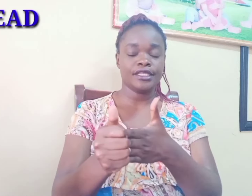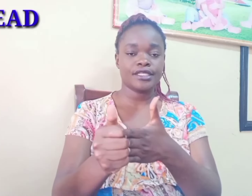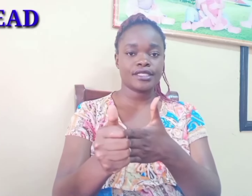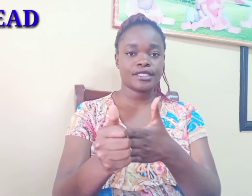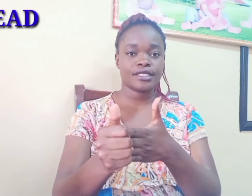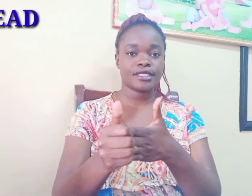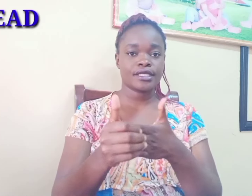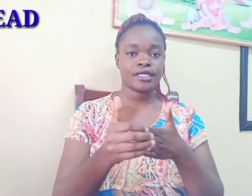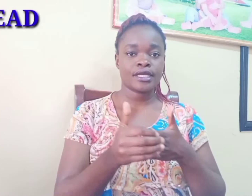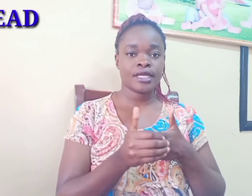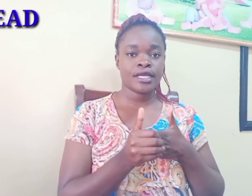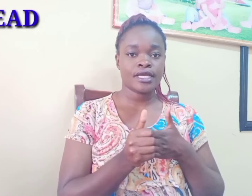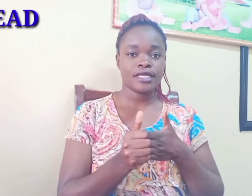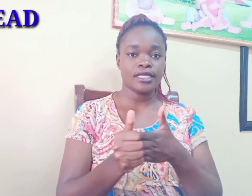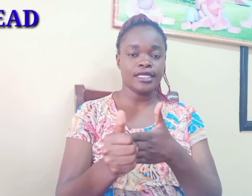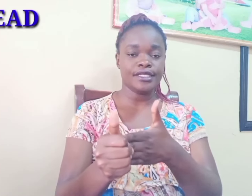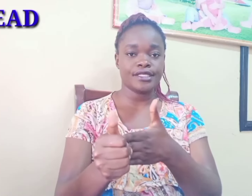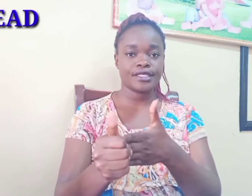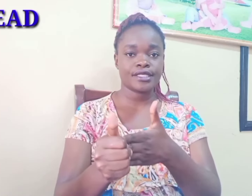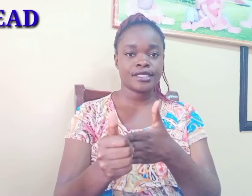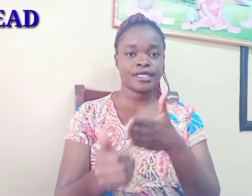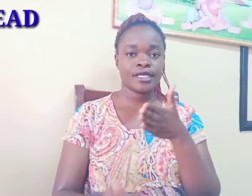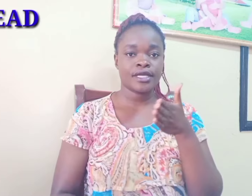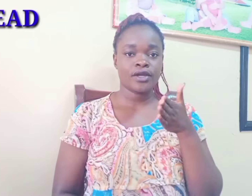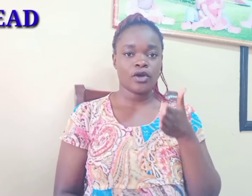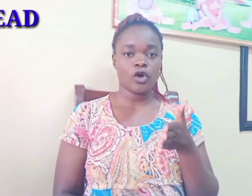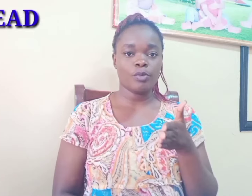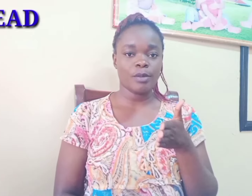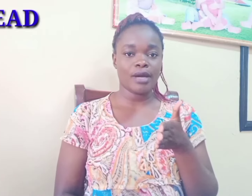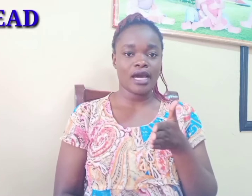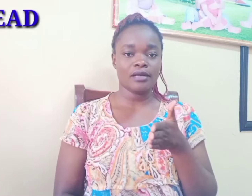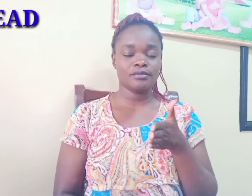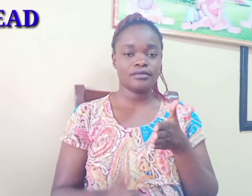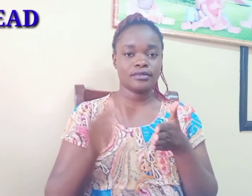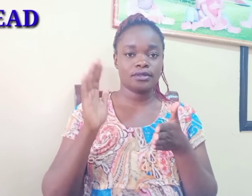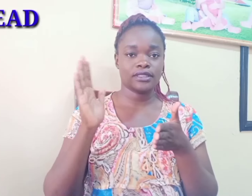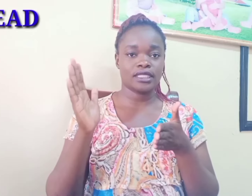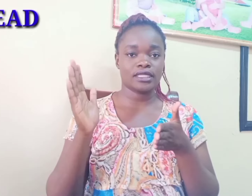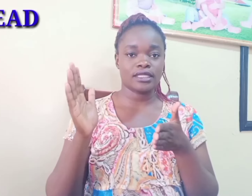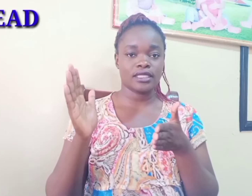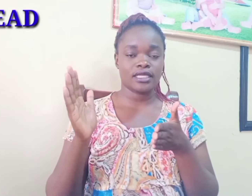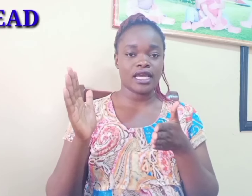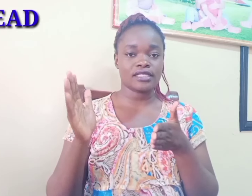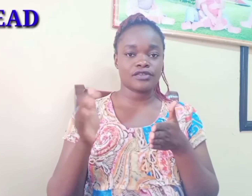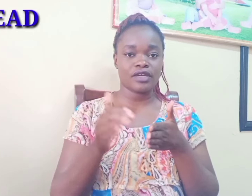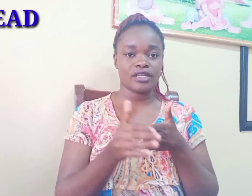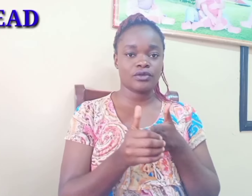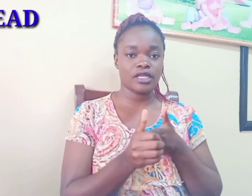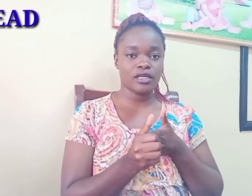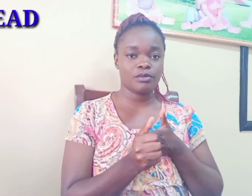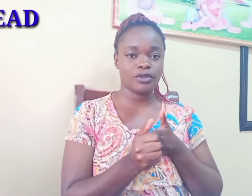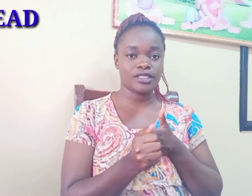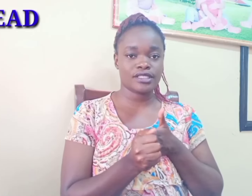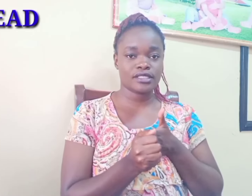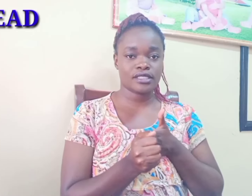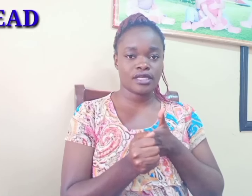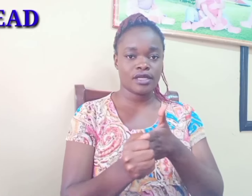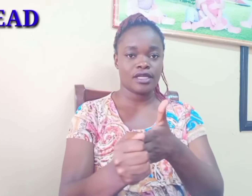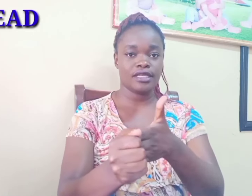Lead, lead, open palm, then the active hand will pull it.